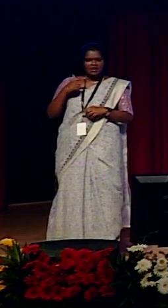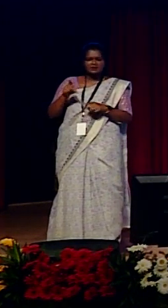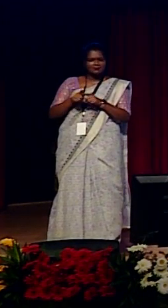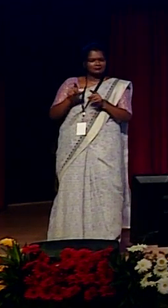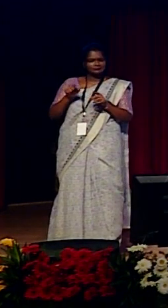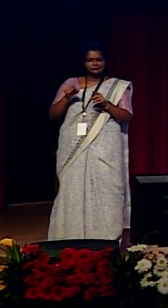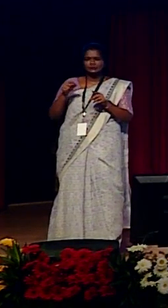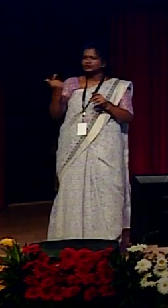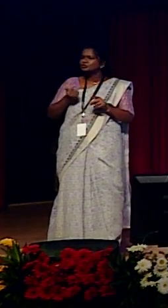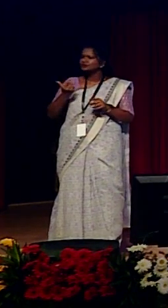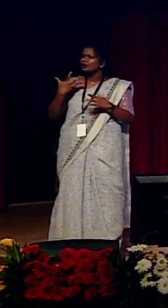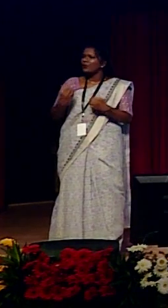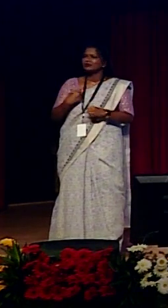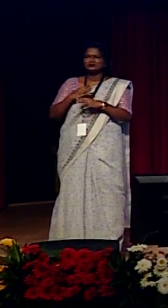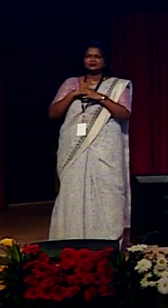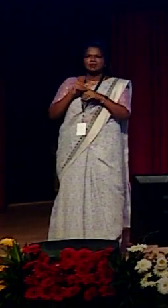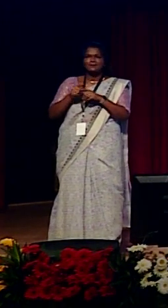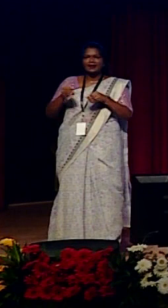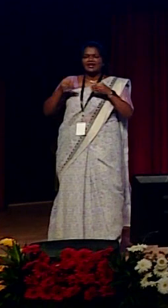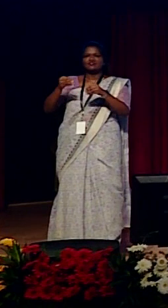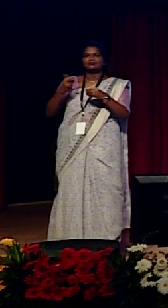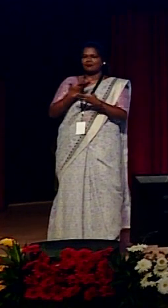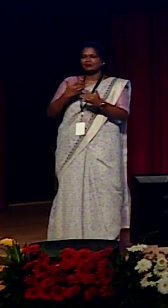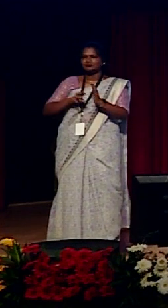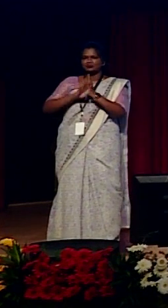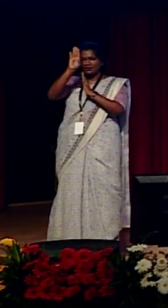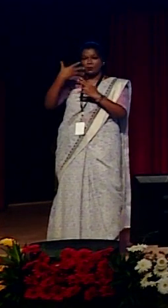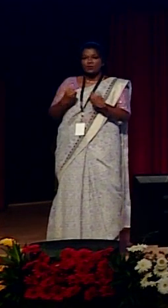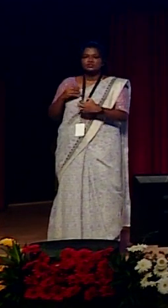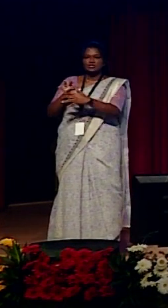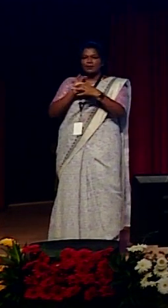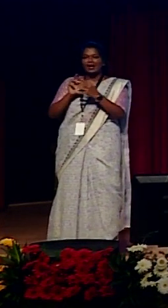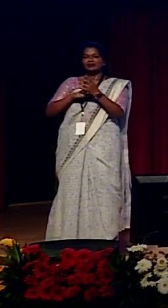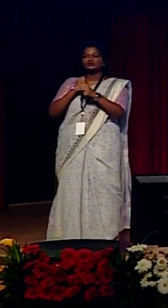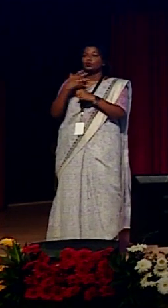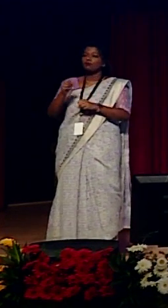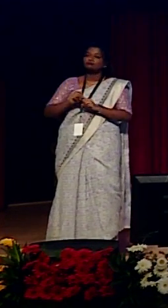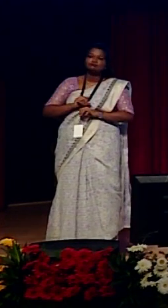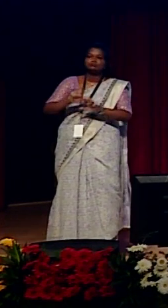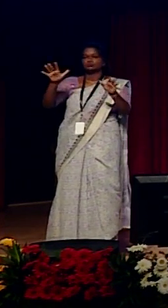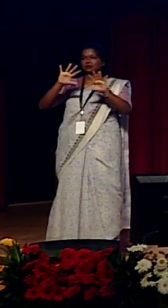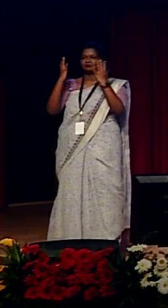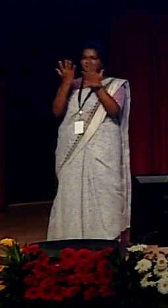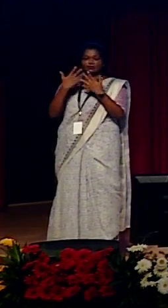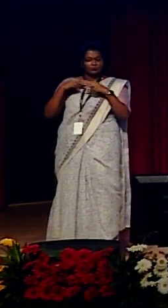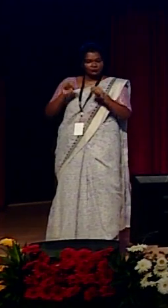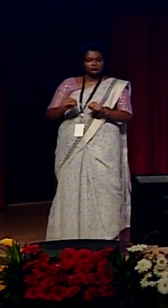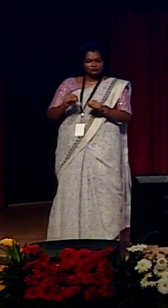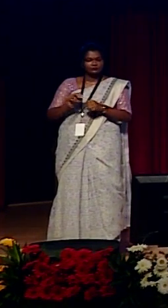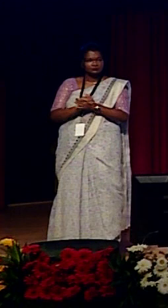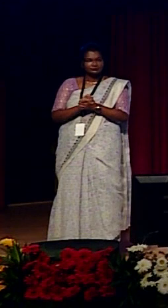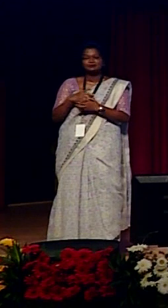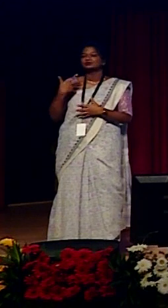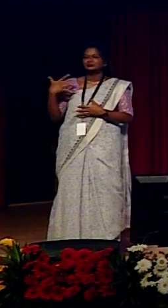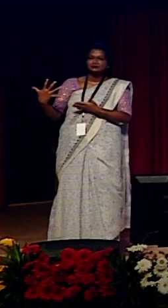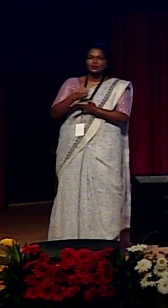effective user-driven product development, we might have to collaborate with NGOs across the country. And that is when we